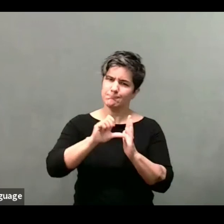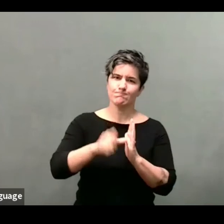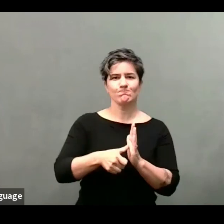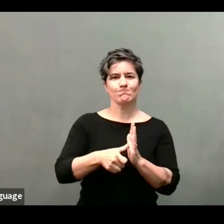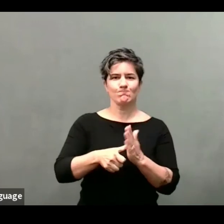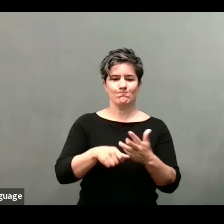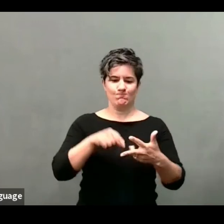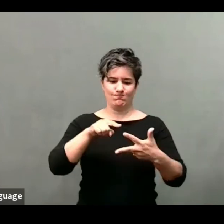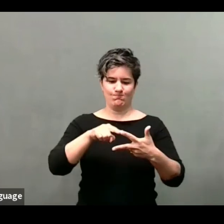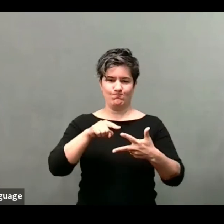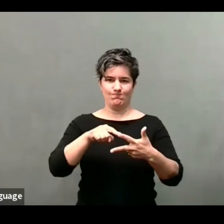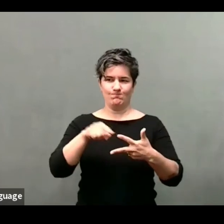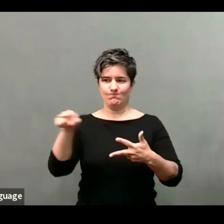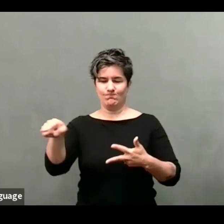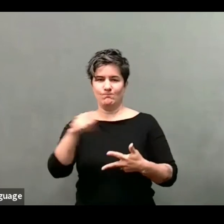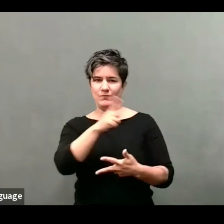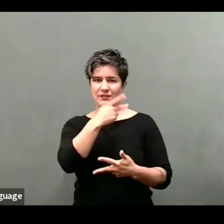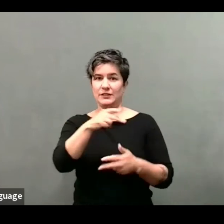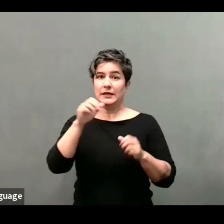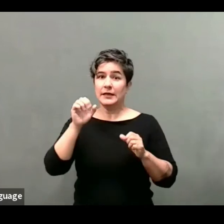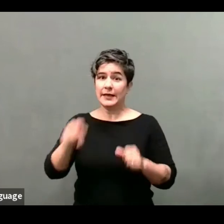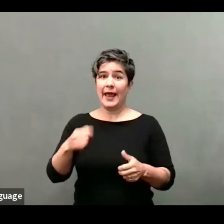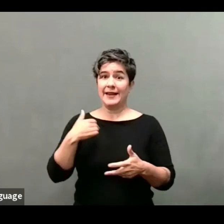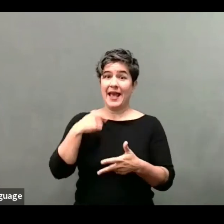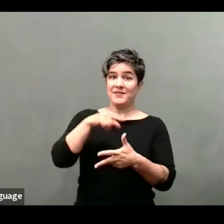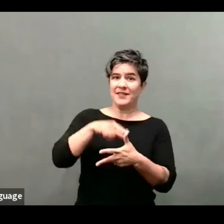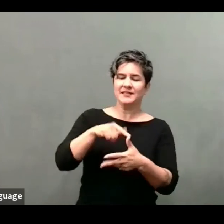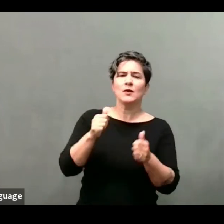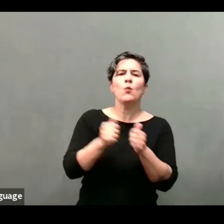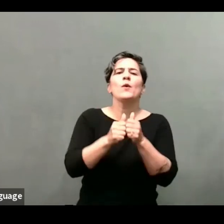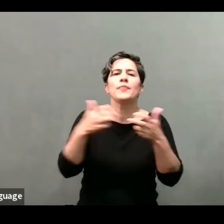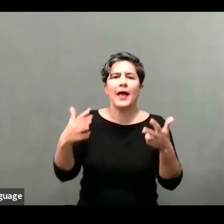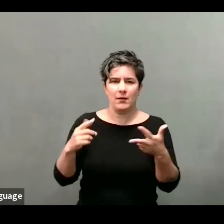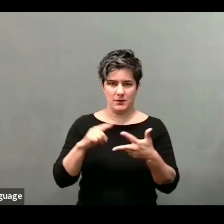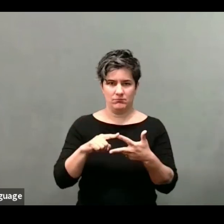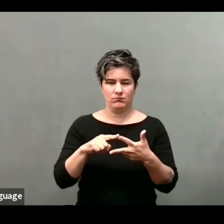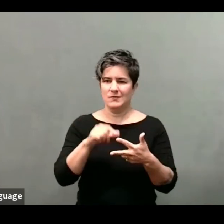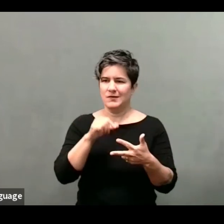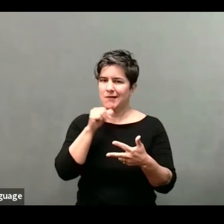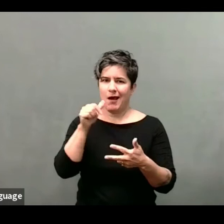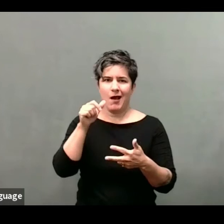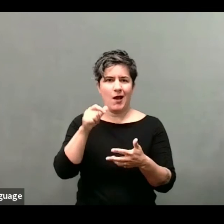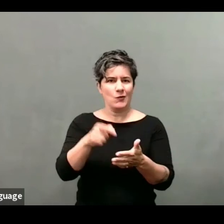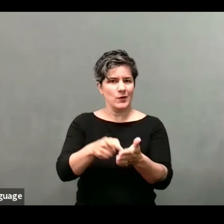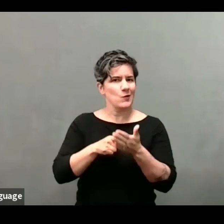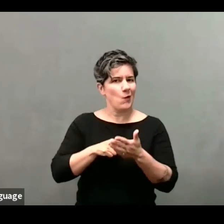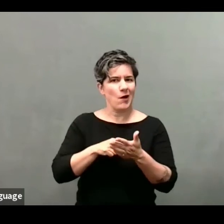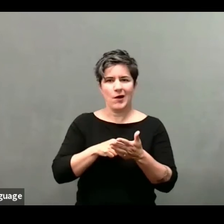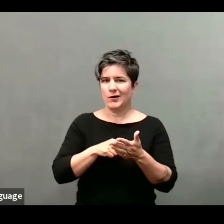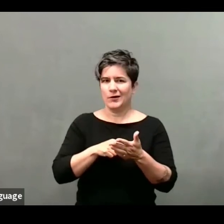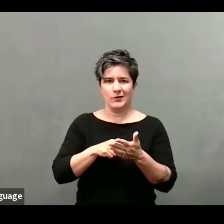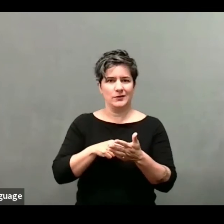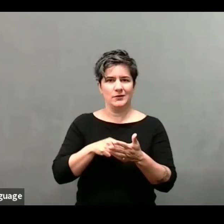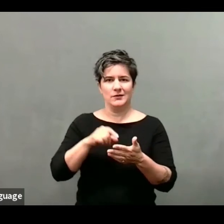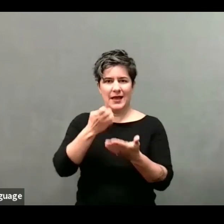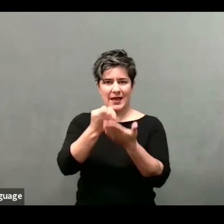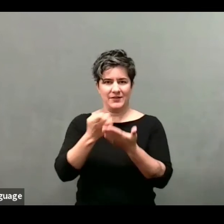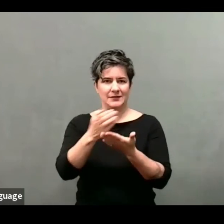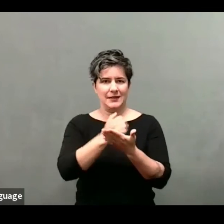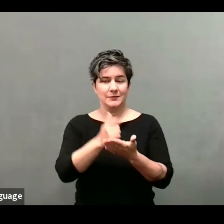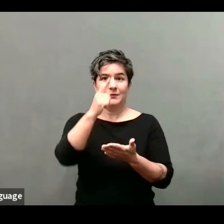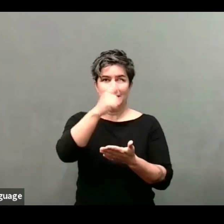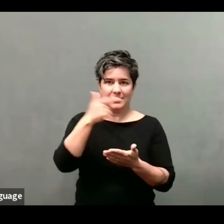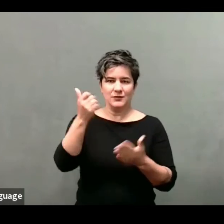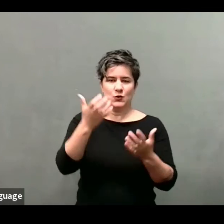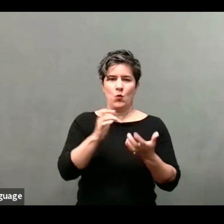highlight, that a patient can choose to have one without the other and that they're not obligated to get evidence collected just